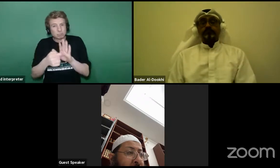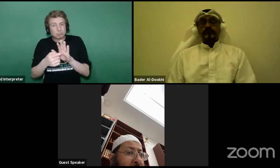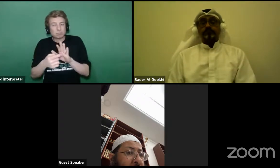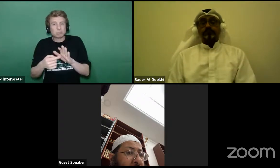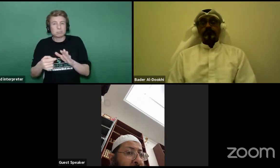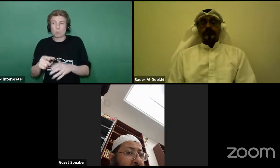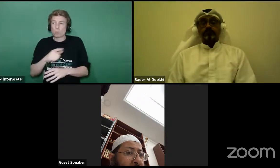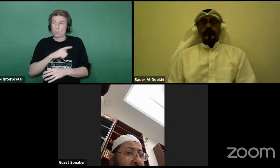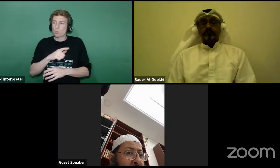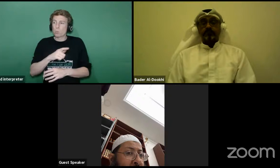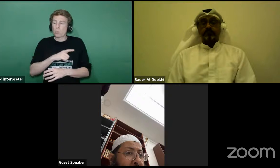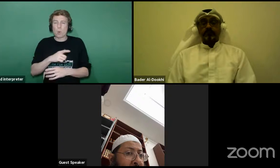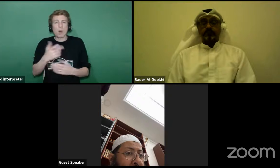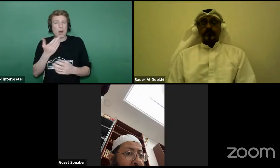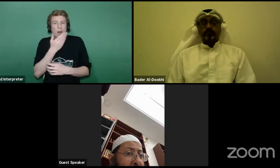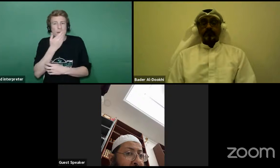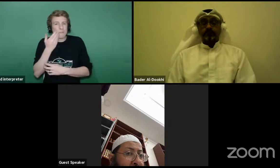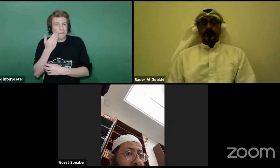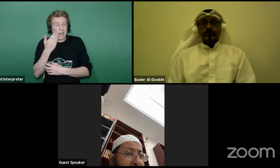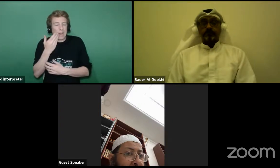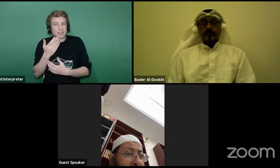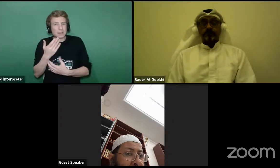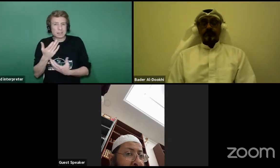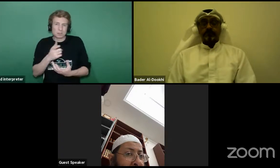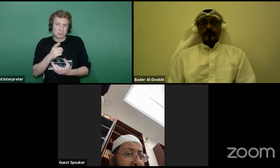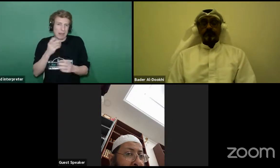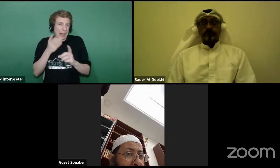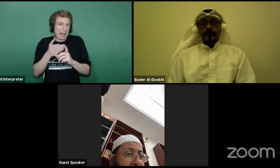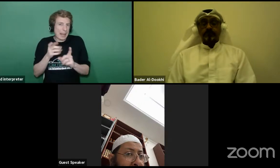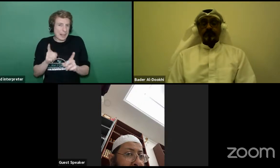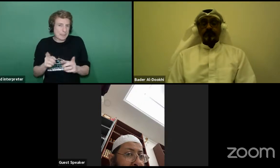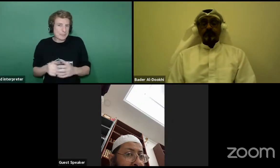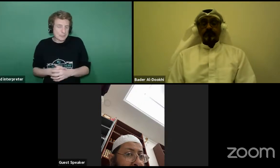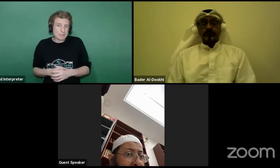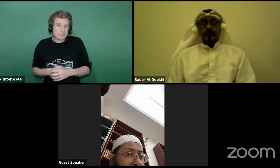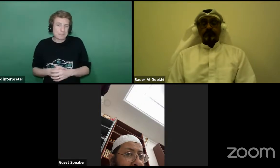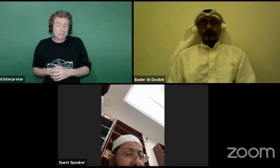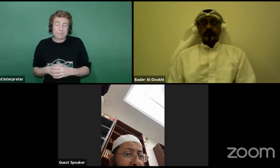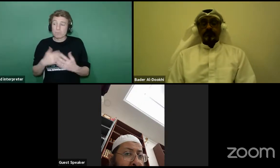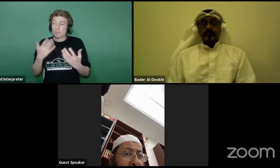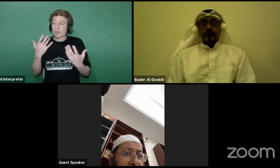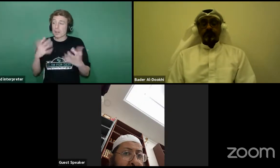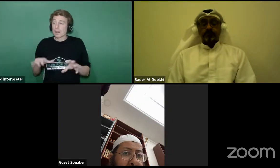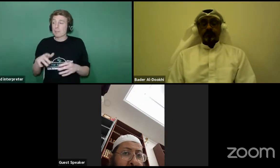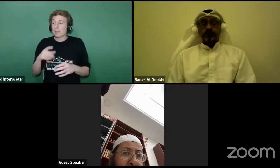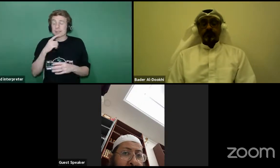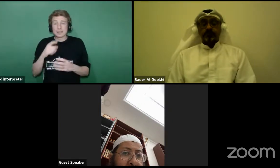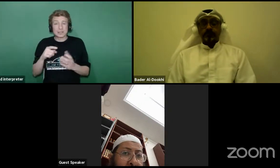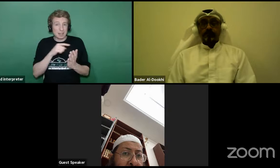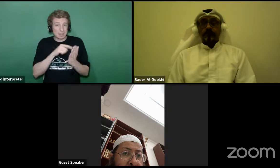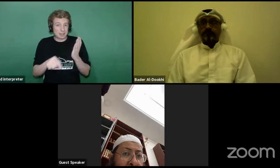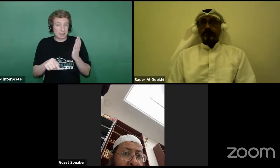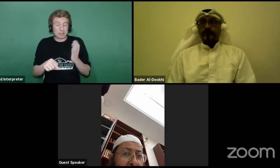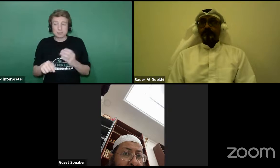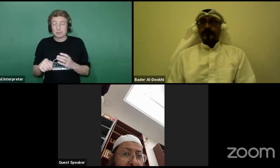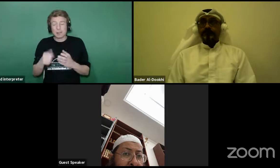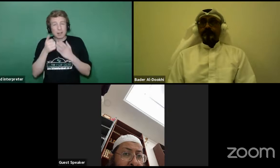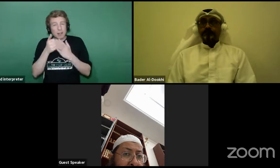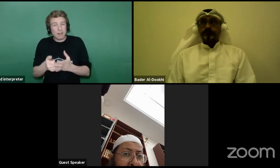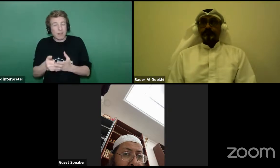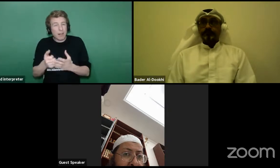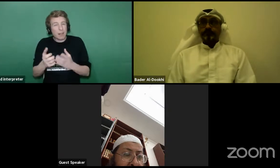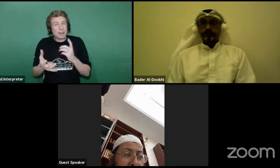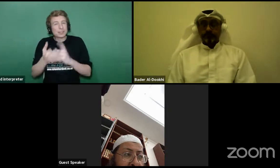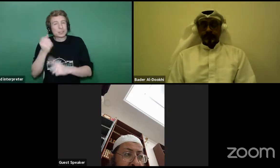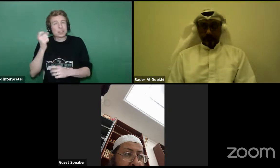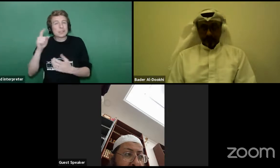why the fasting has been prescribed upon us, where He says, so that you may achieve consciousness or fear of